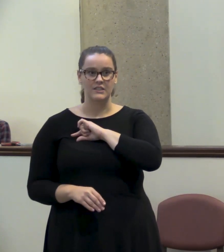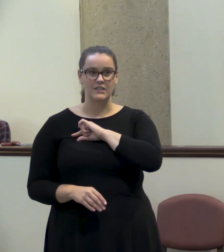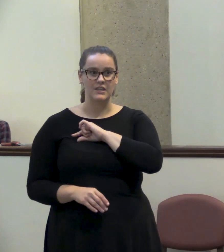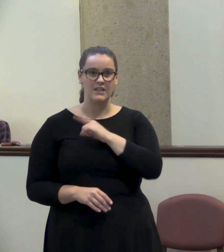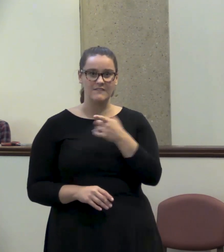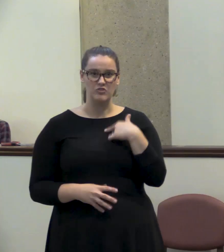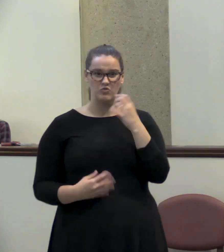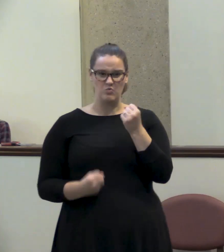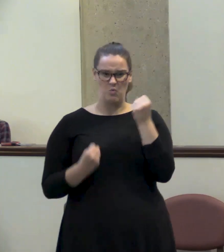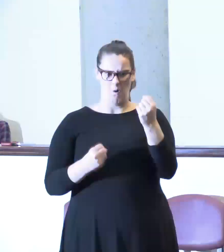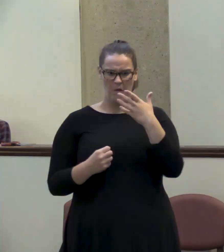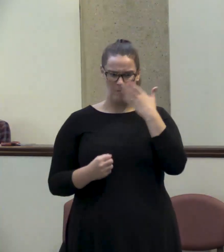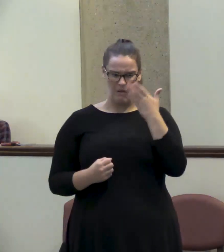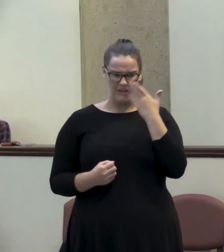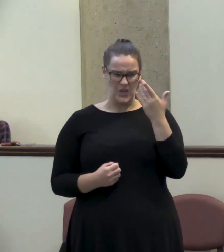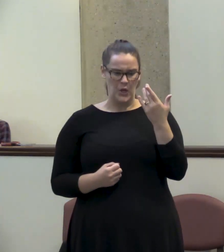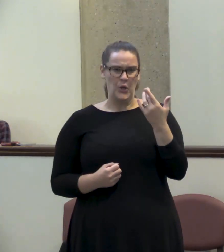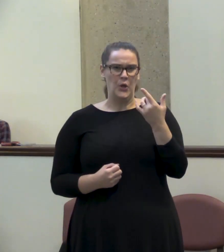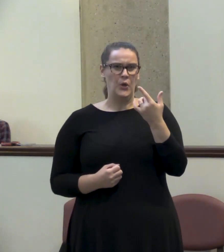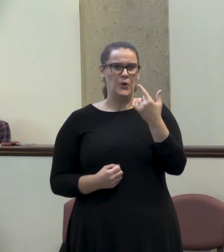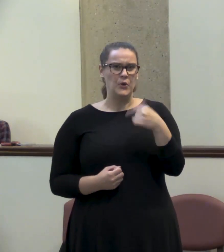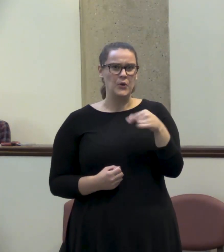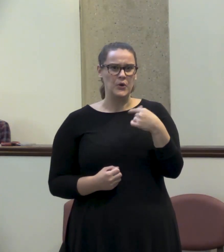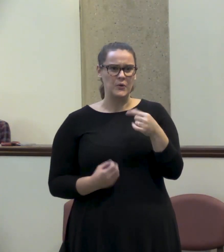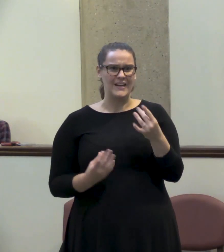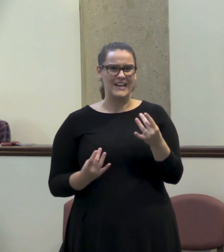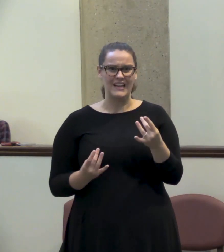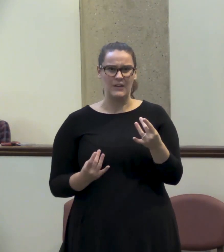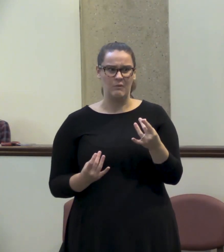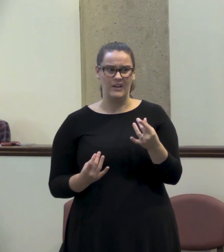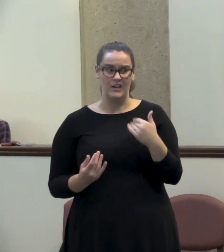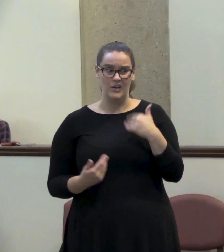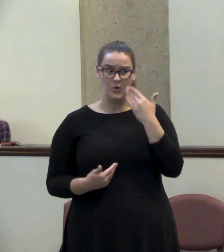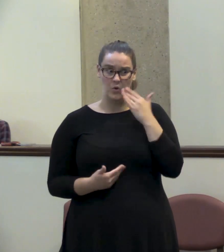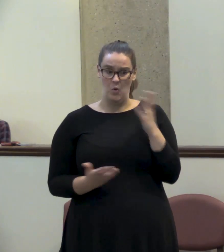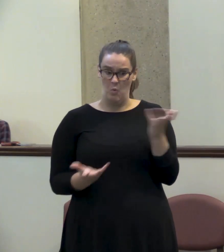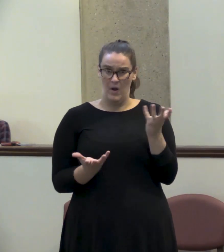liquid, the exact nature of which was unknown.